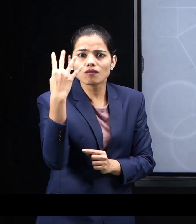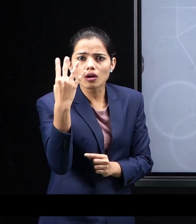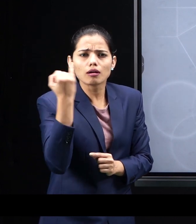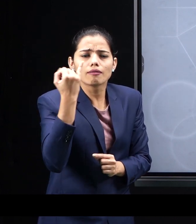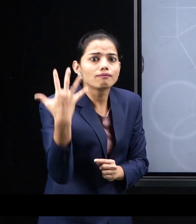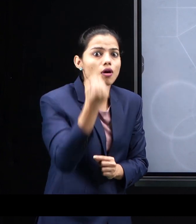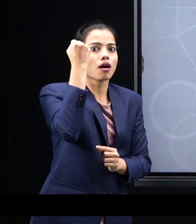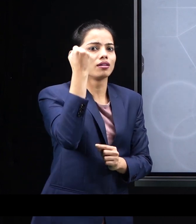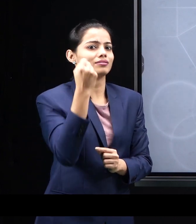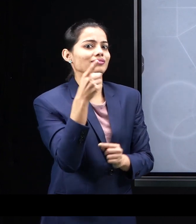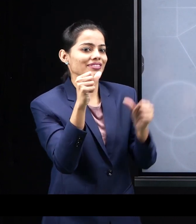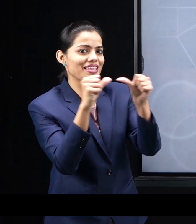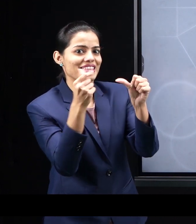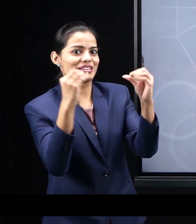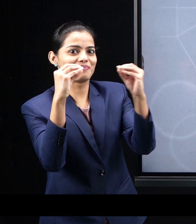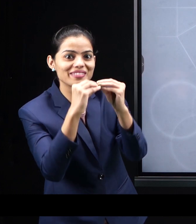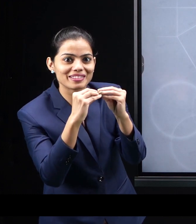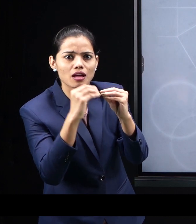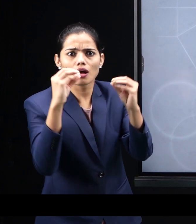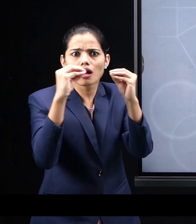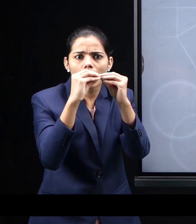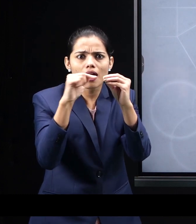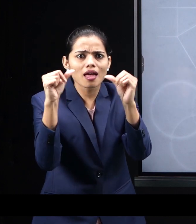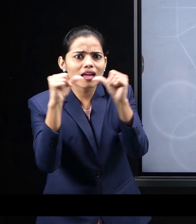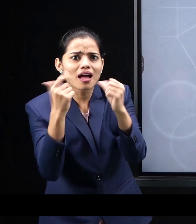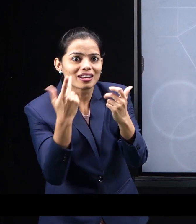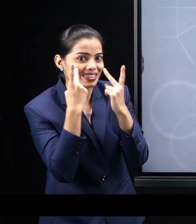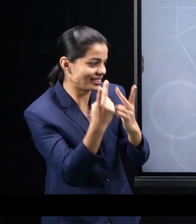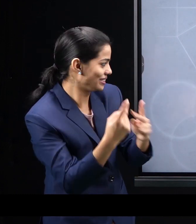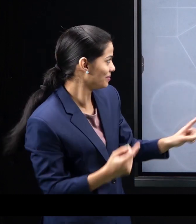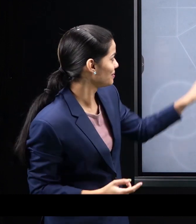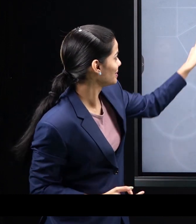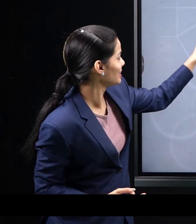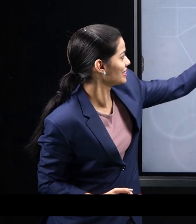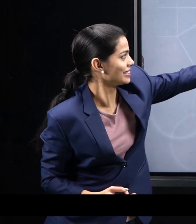1, 2, 4, find A minus B, B minus A.